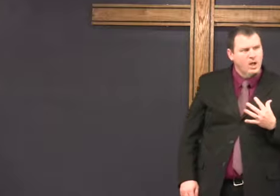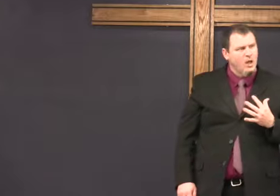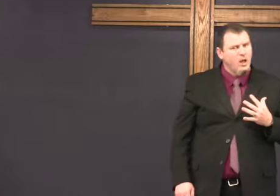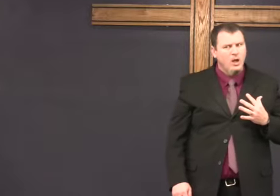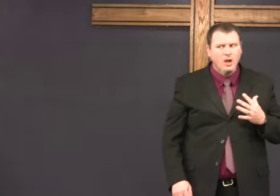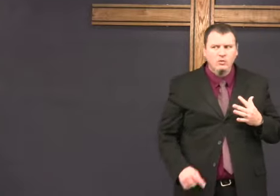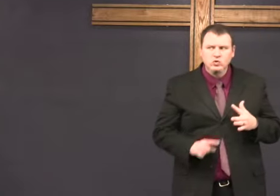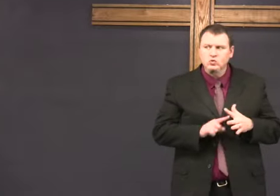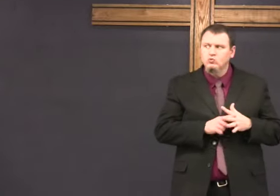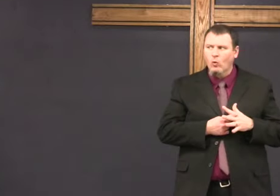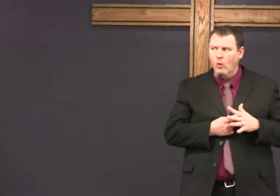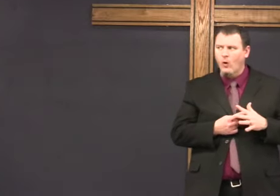1, 2, 3, 4, 5 times.